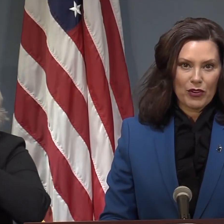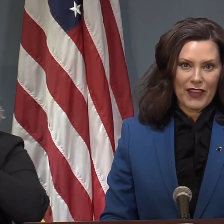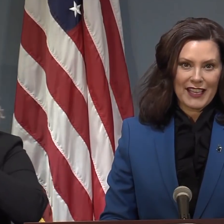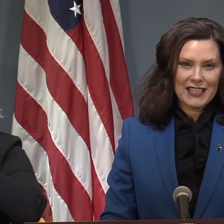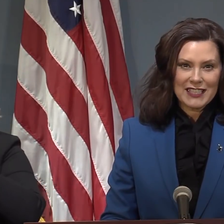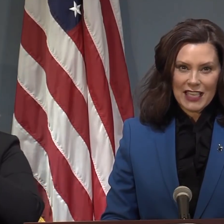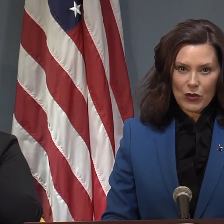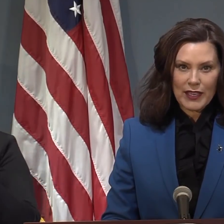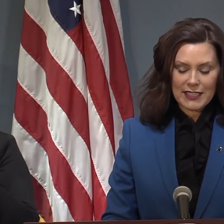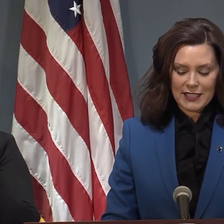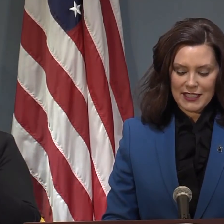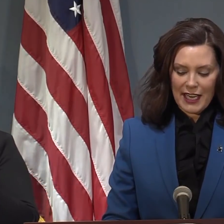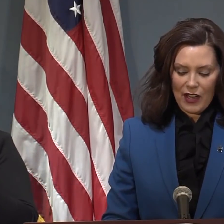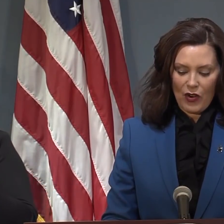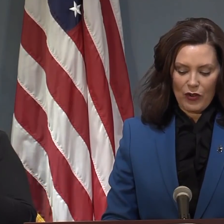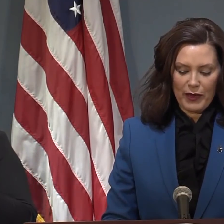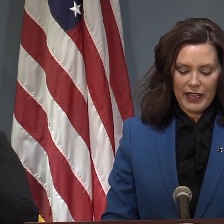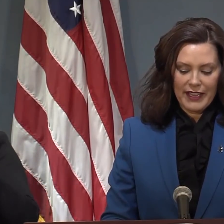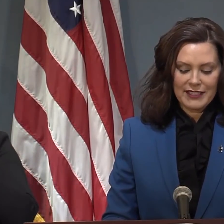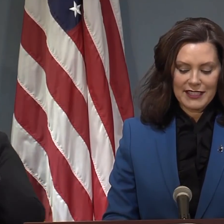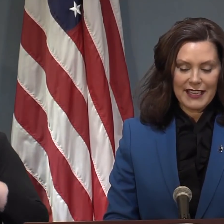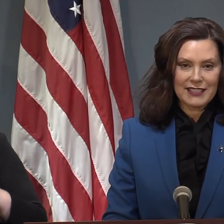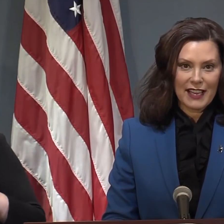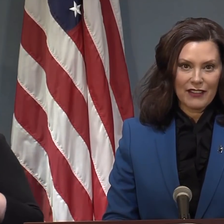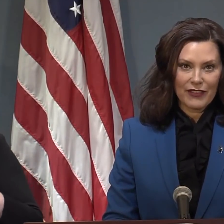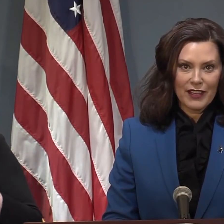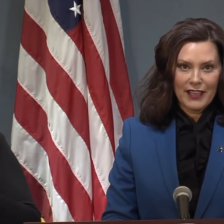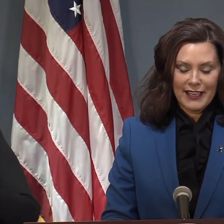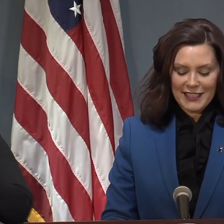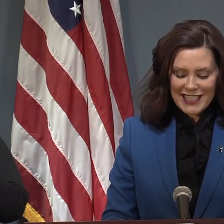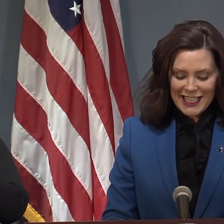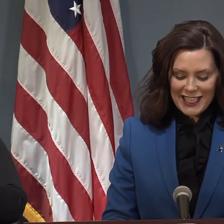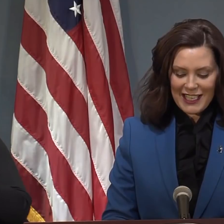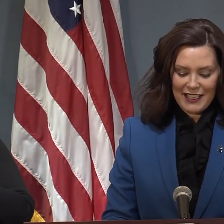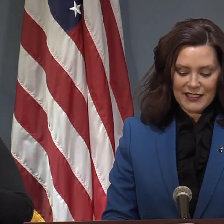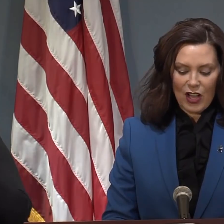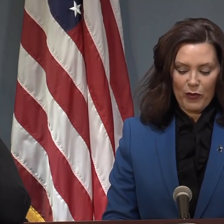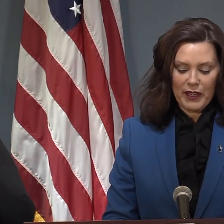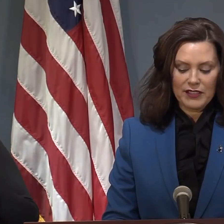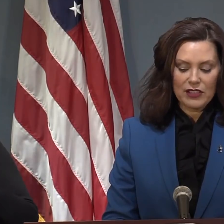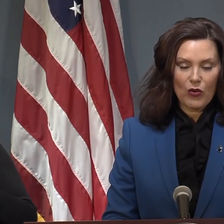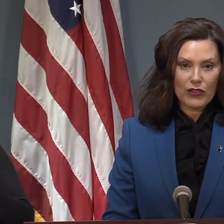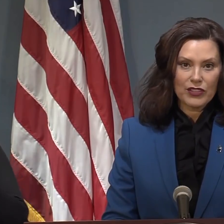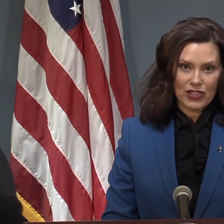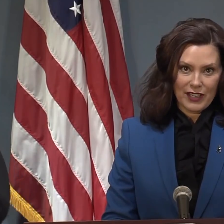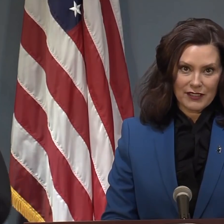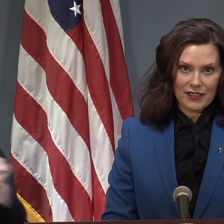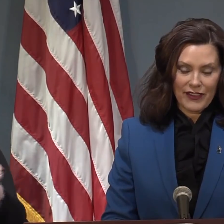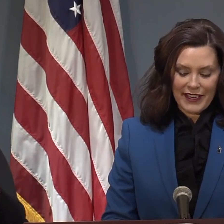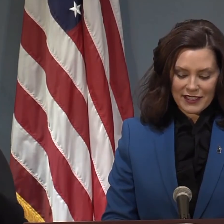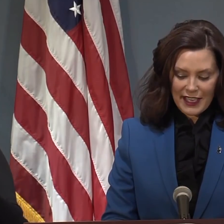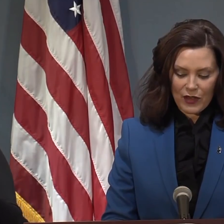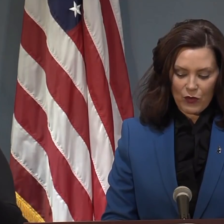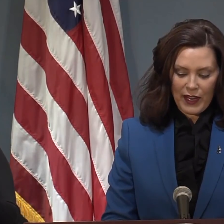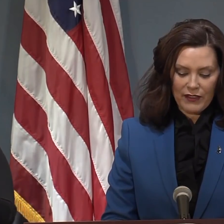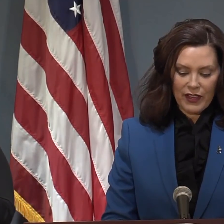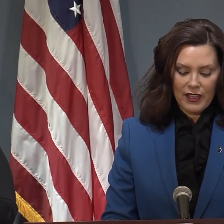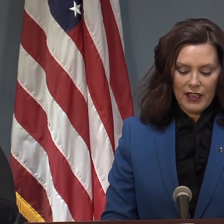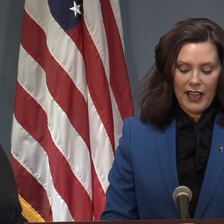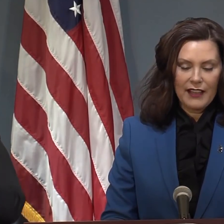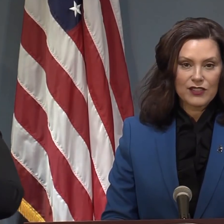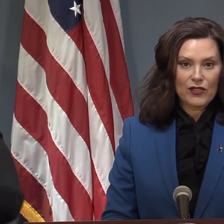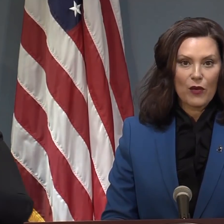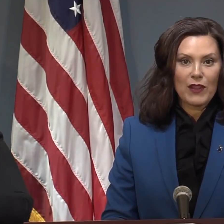to remember that continuing to stay home and stay safe is the key to helping us lower the chance of a second